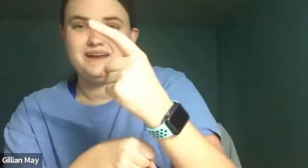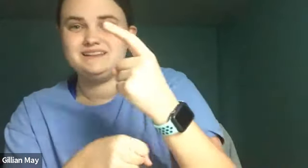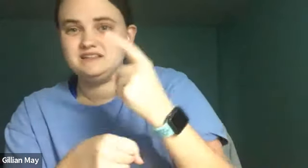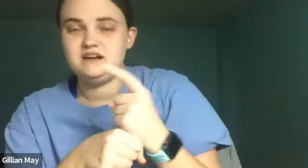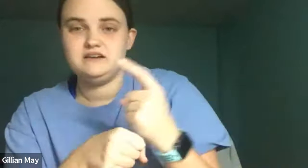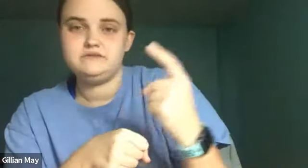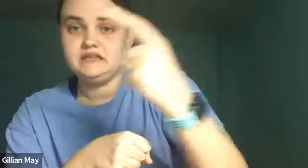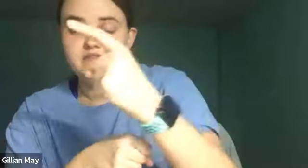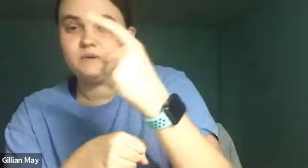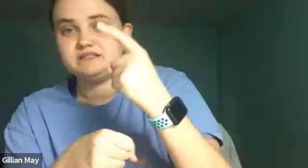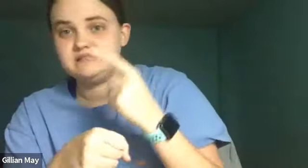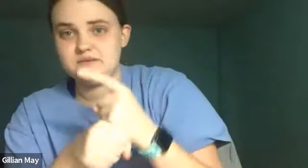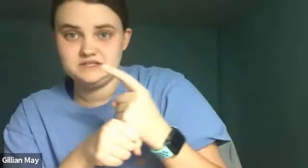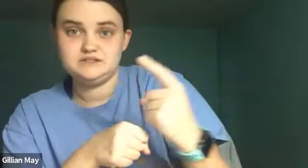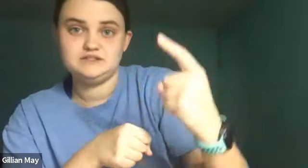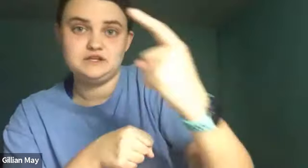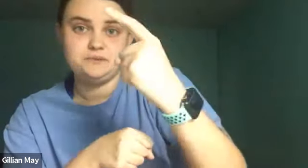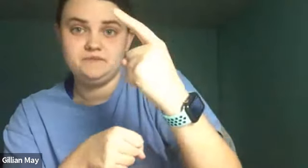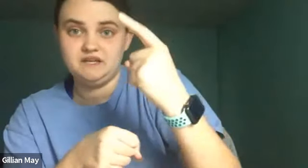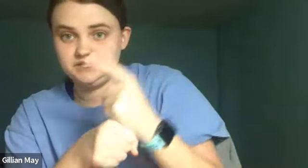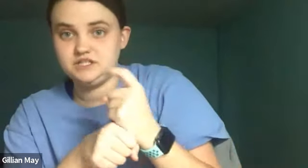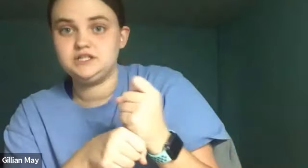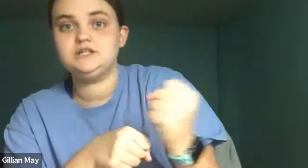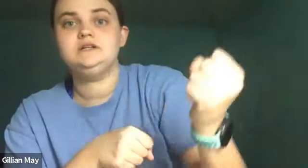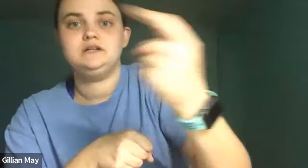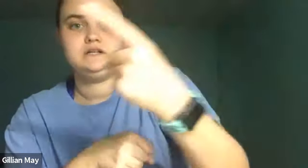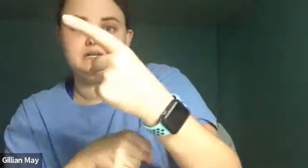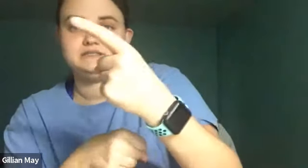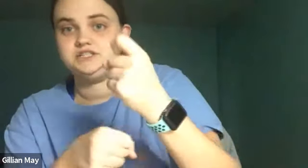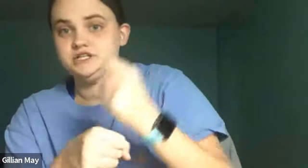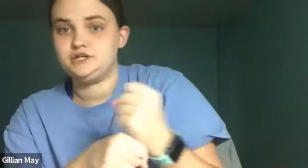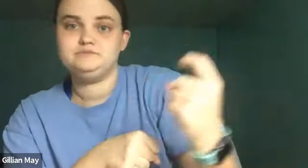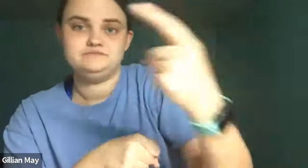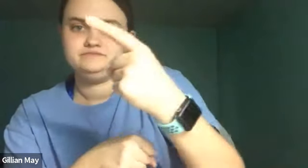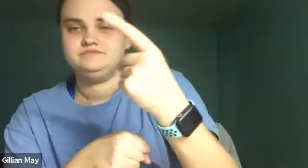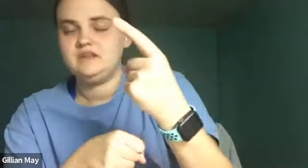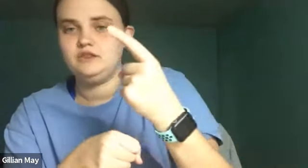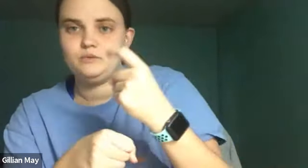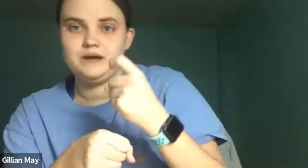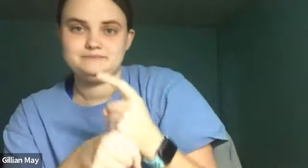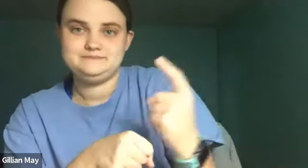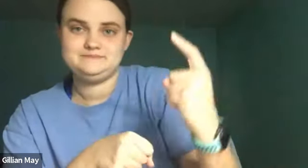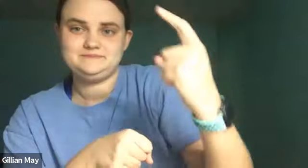is accepted. So next year, either way.